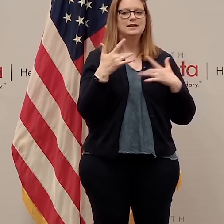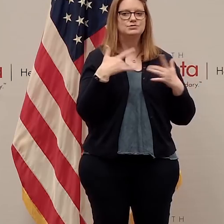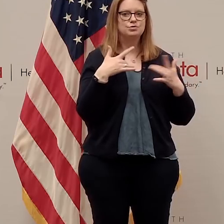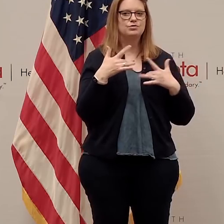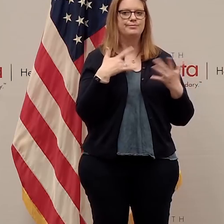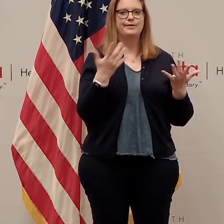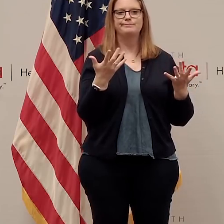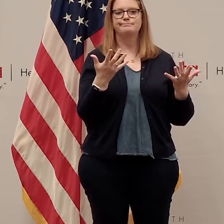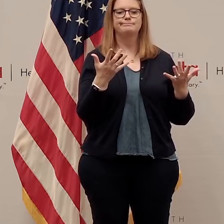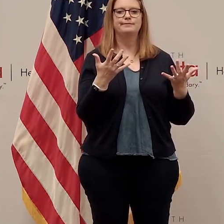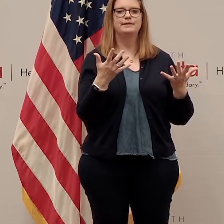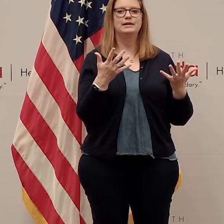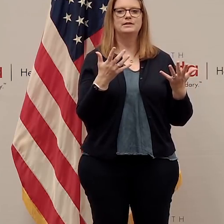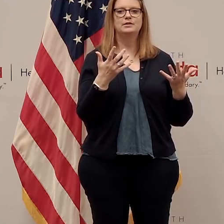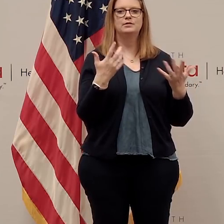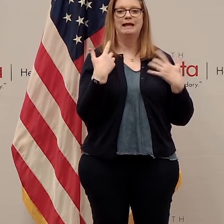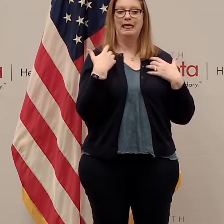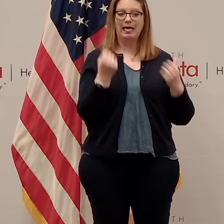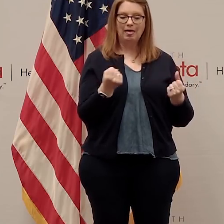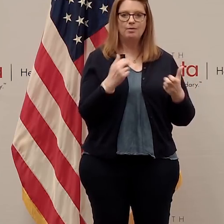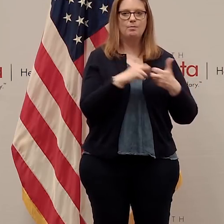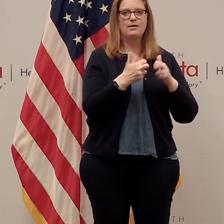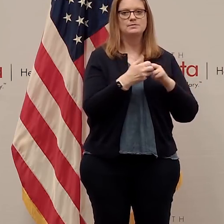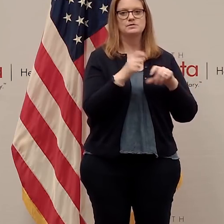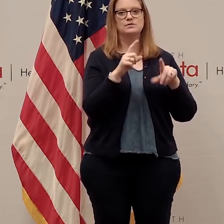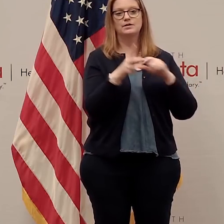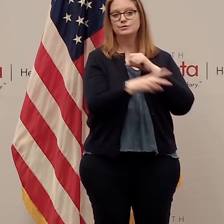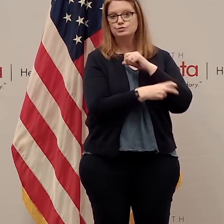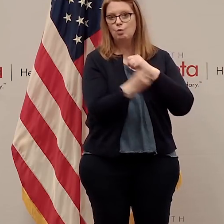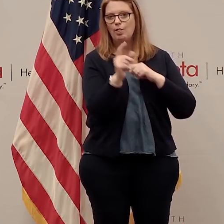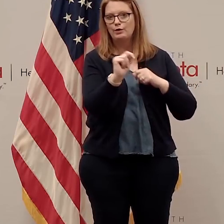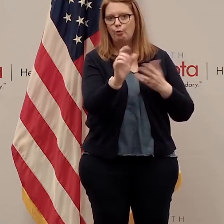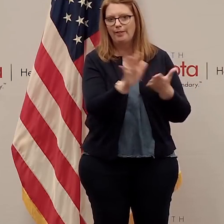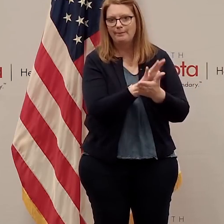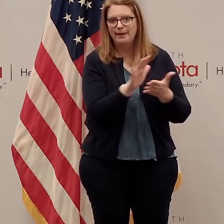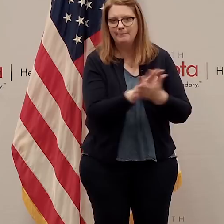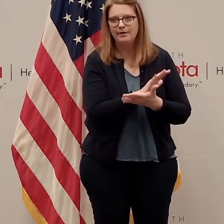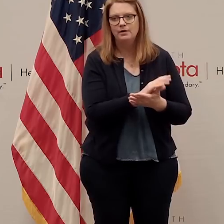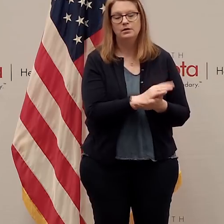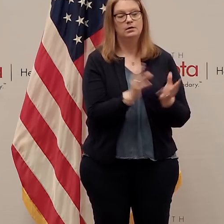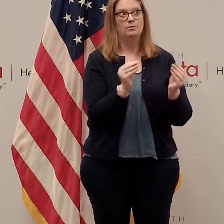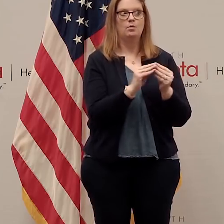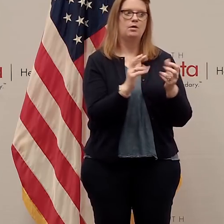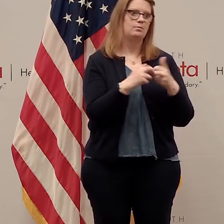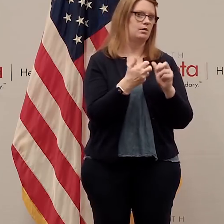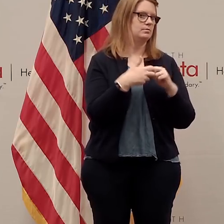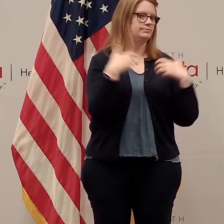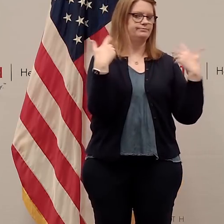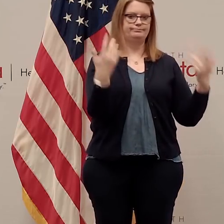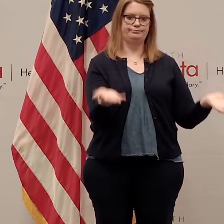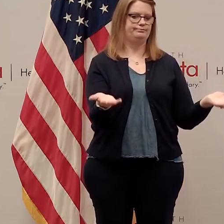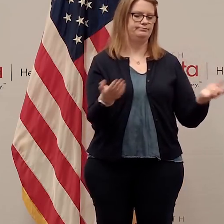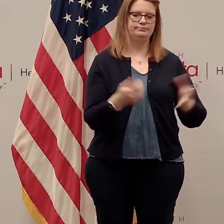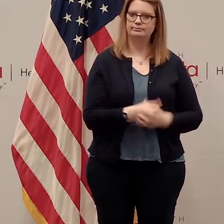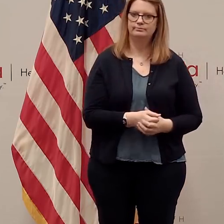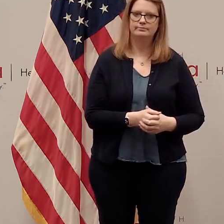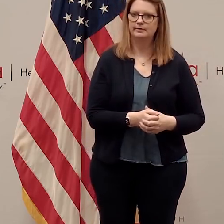about health issues or stolen toilet paper, and then that just leads to more problems when we don't have